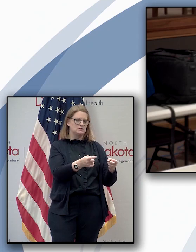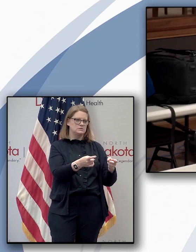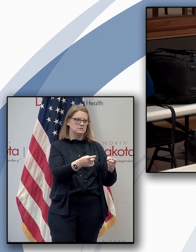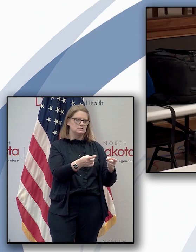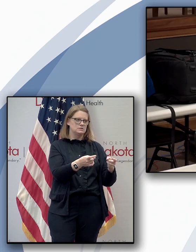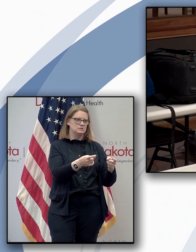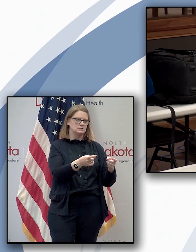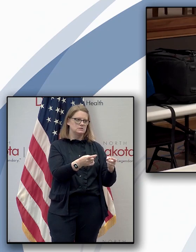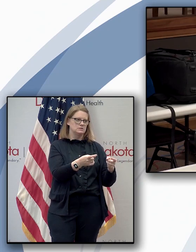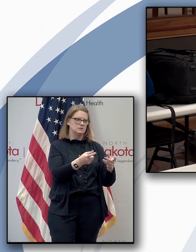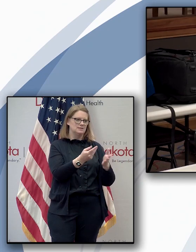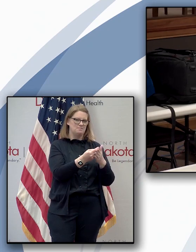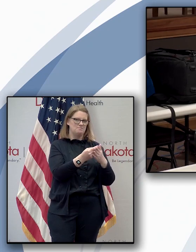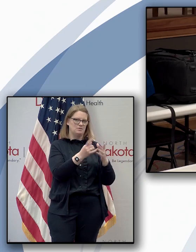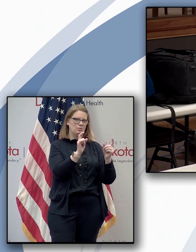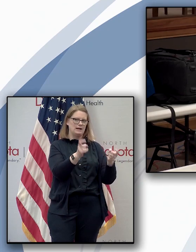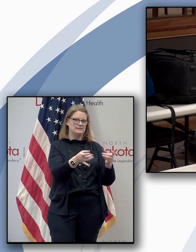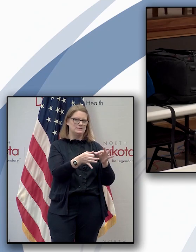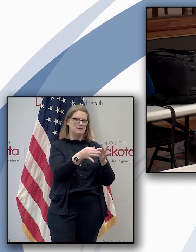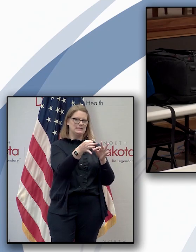services.